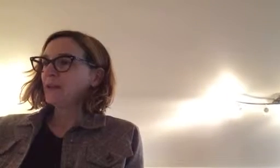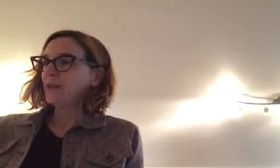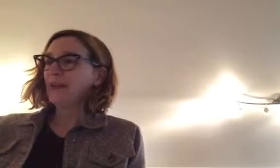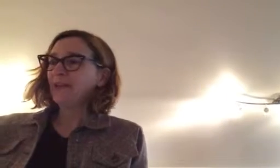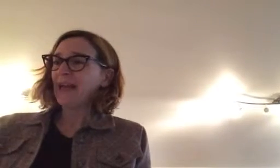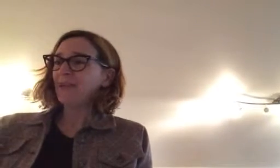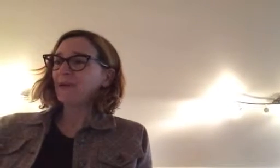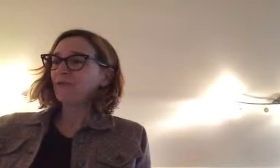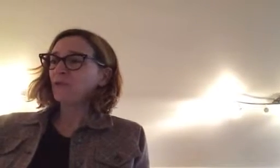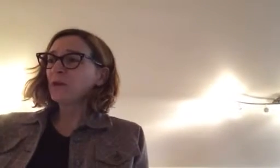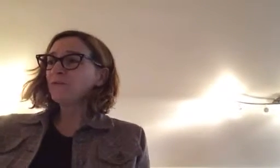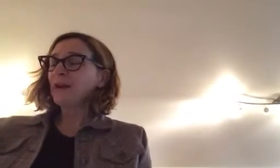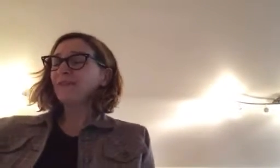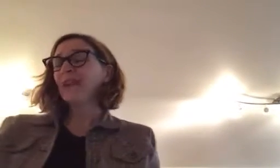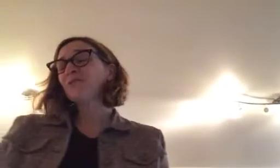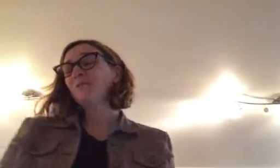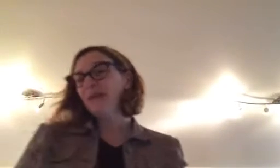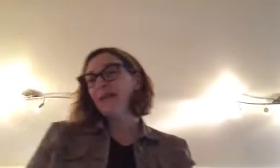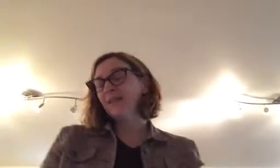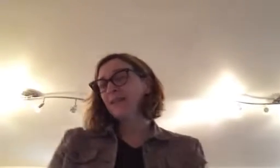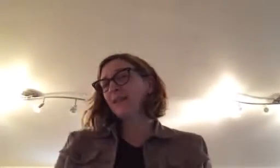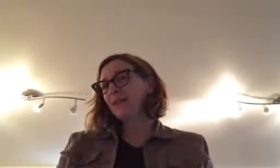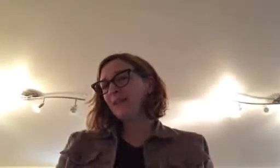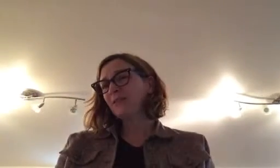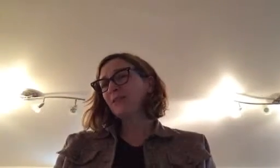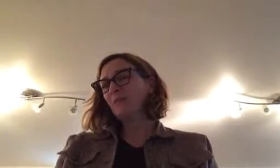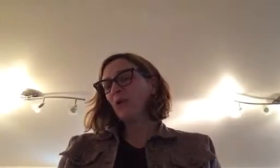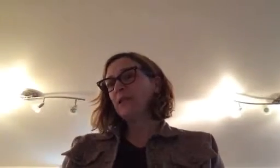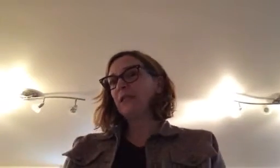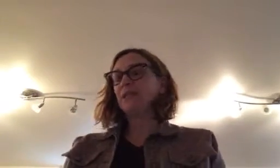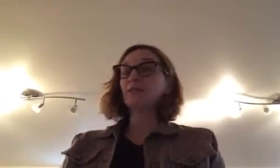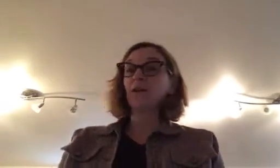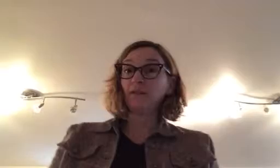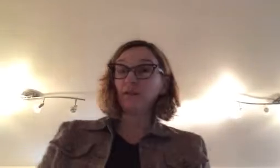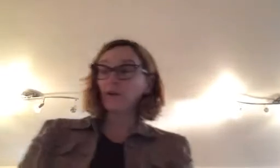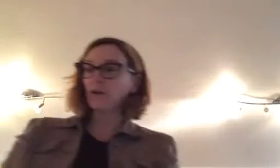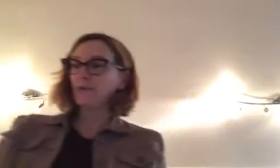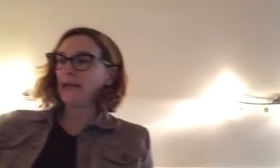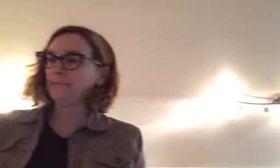they only had about 45,000 men against Napoleon's Continental Army.